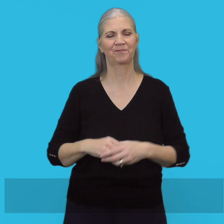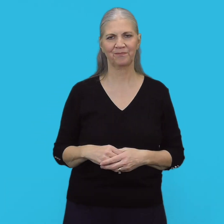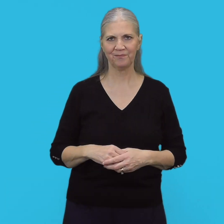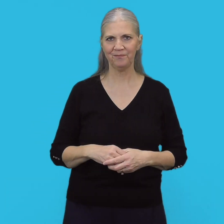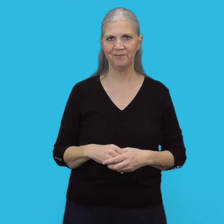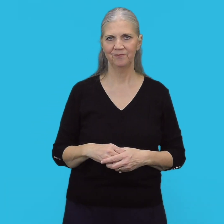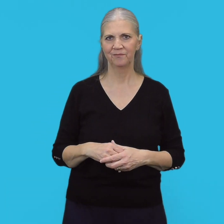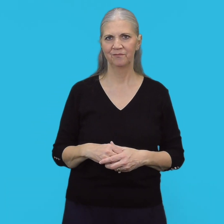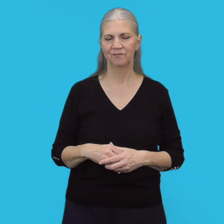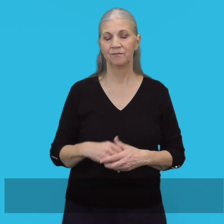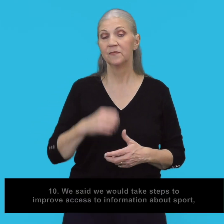Number 10.